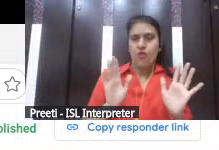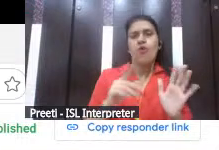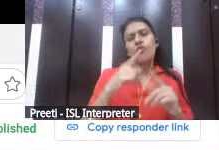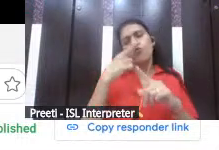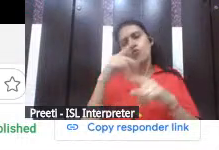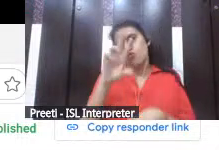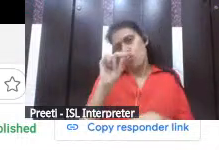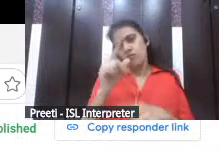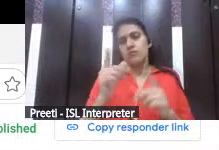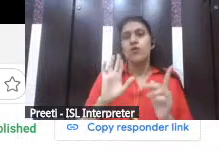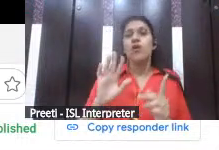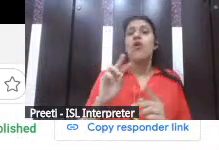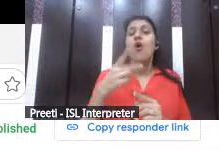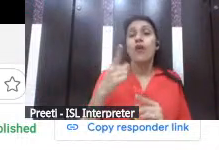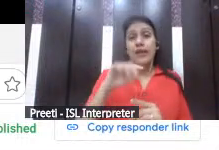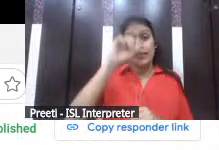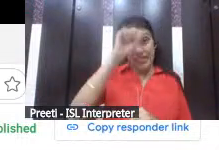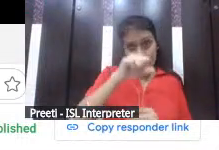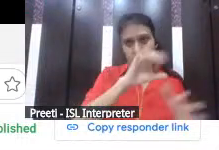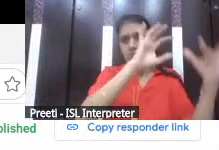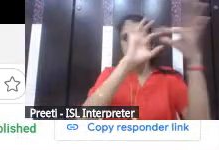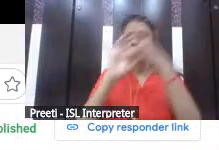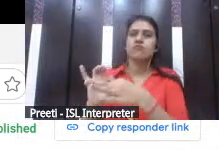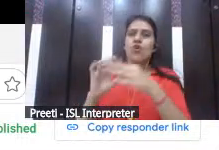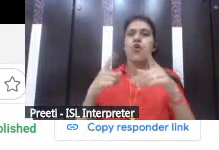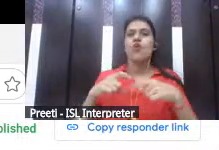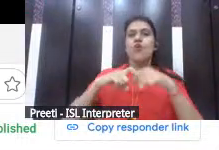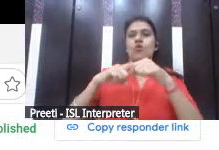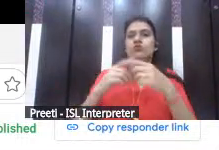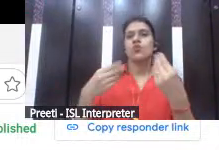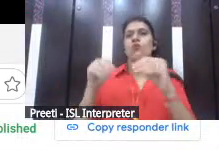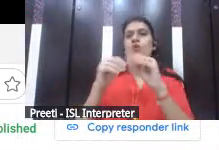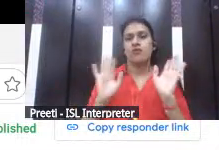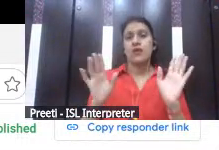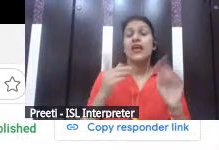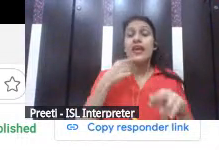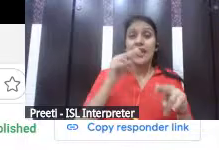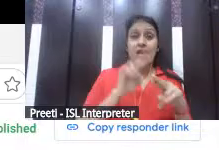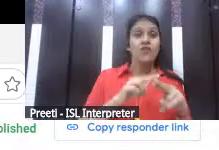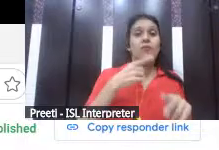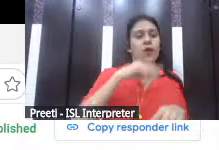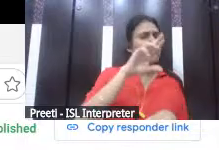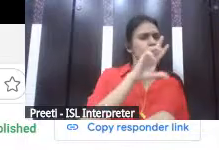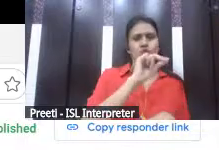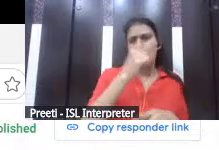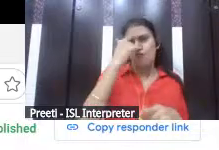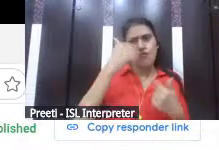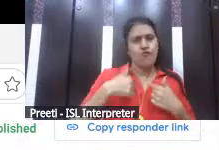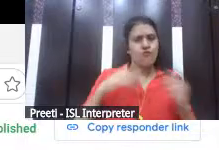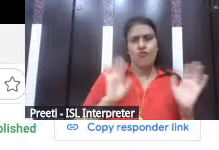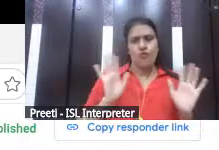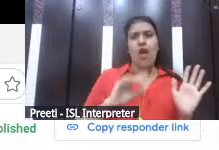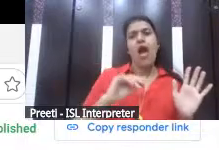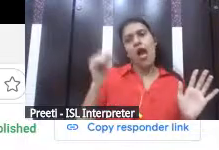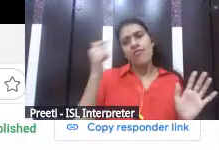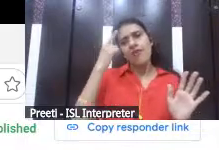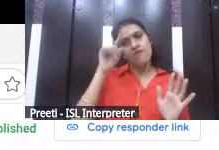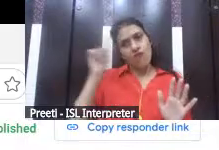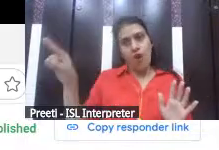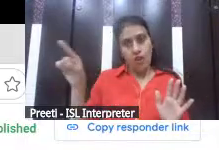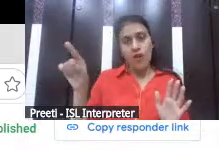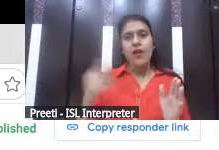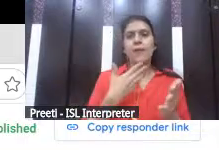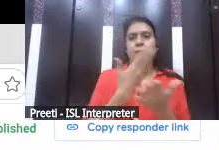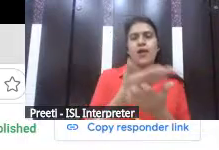next will ask you about who you are nominating for the awards. But if you would be nominating yourself,